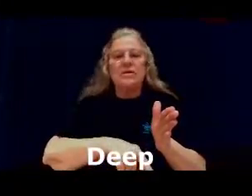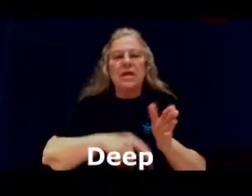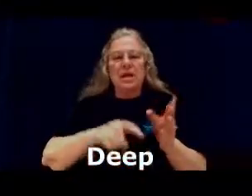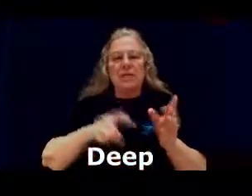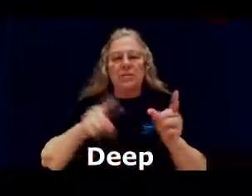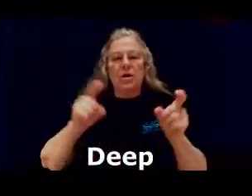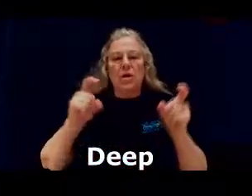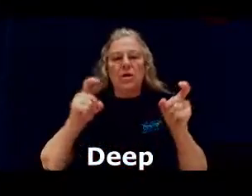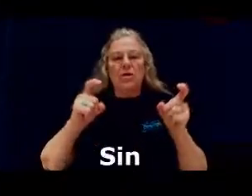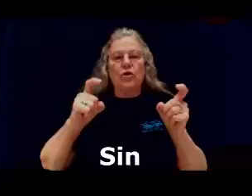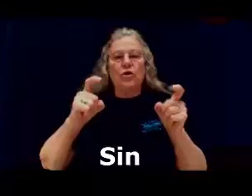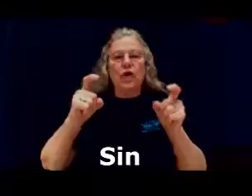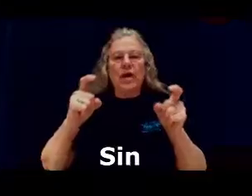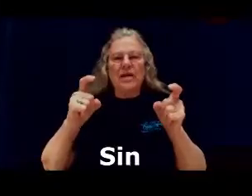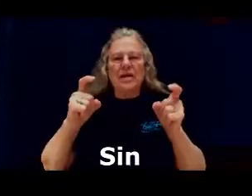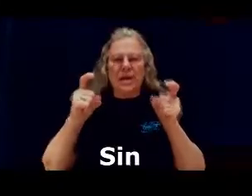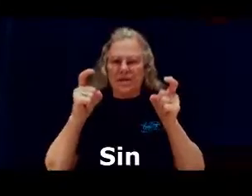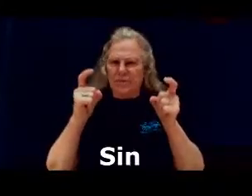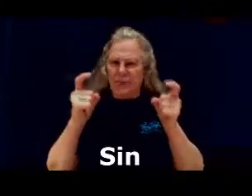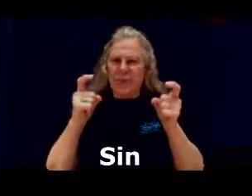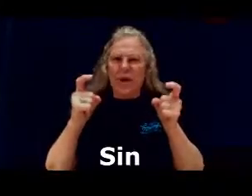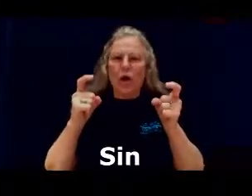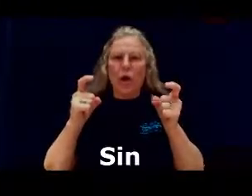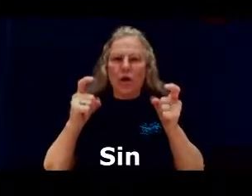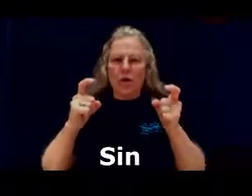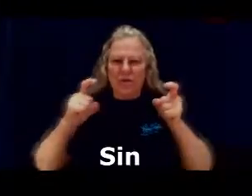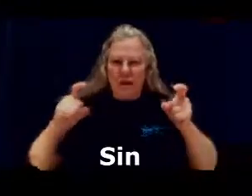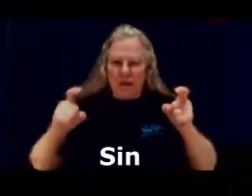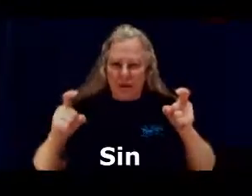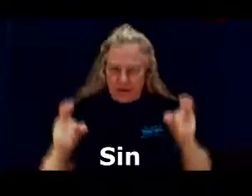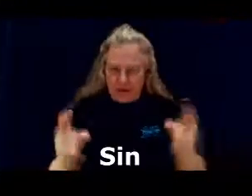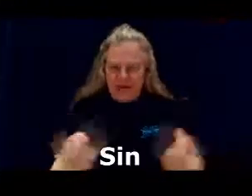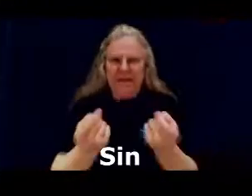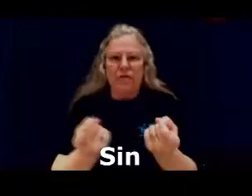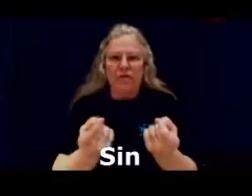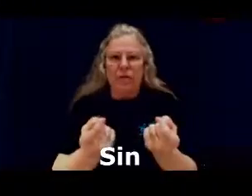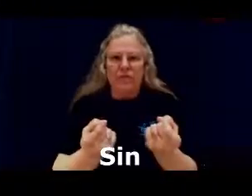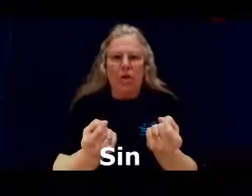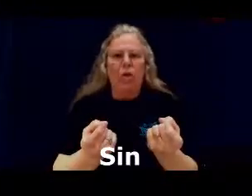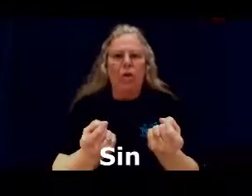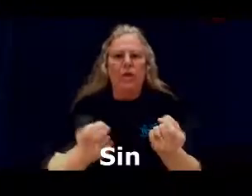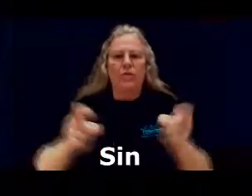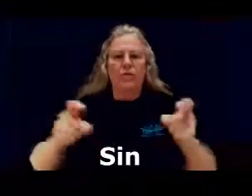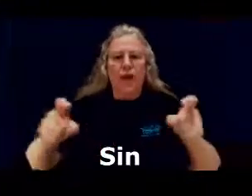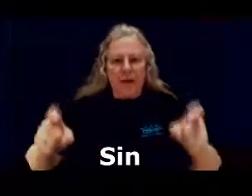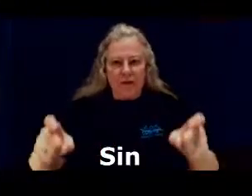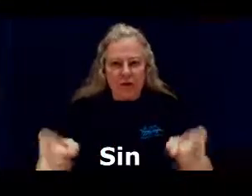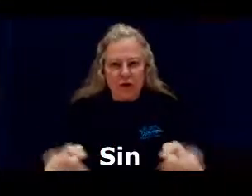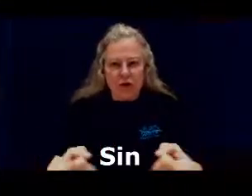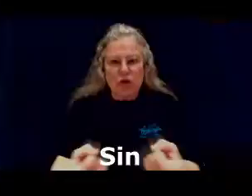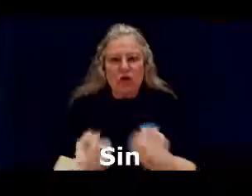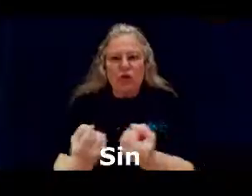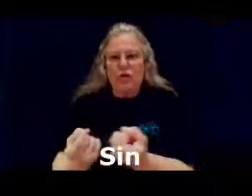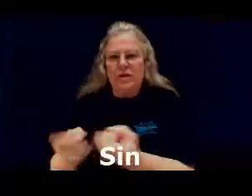Sin. Two X hands, make them like hooks, because sin grabs a hold of you and they just twist